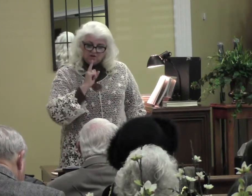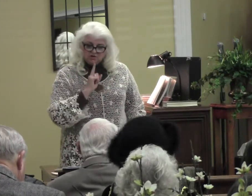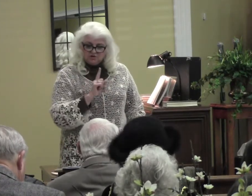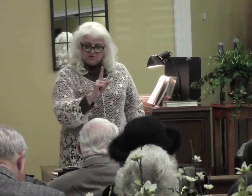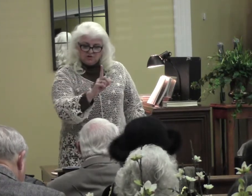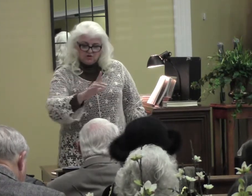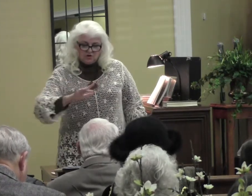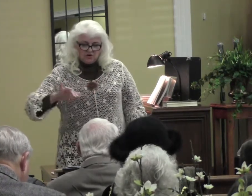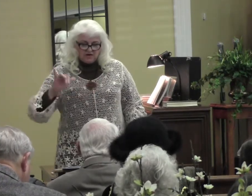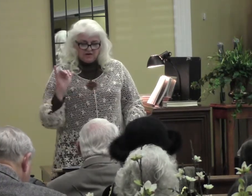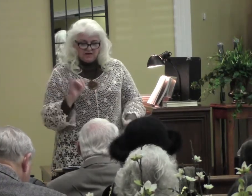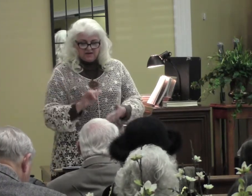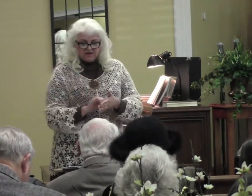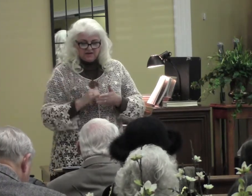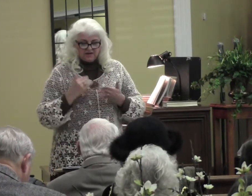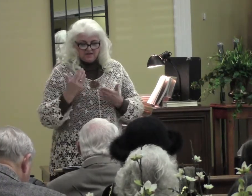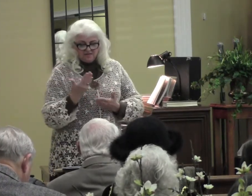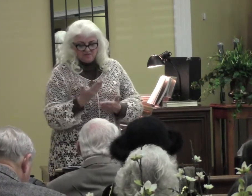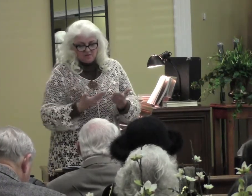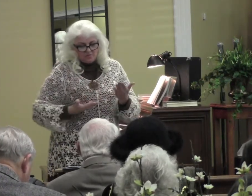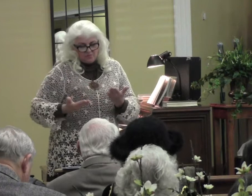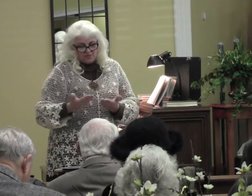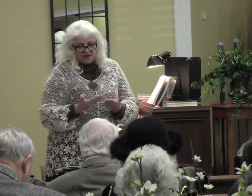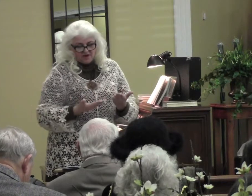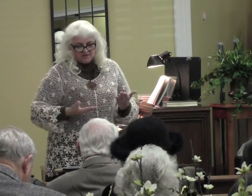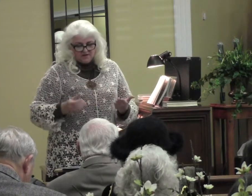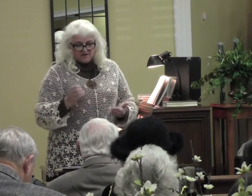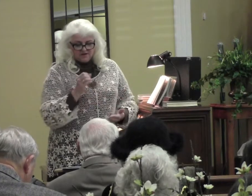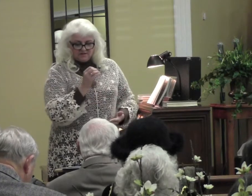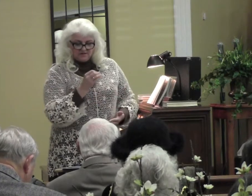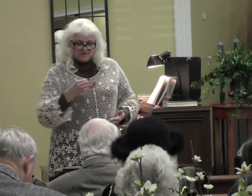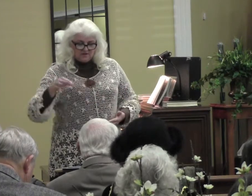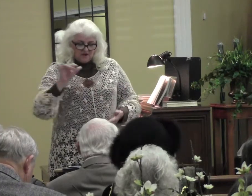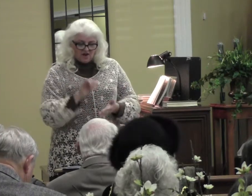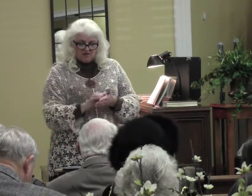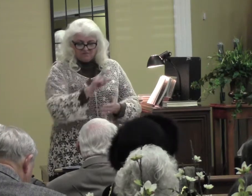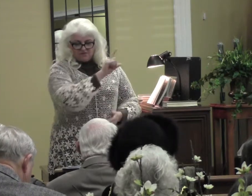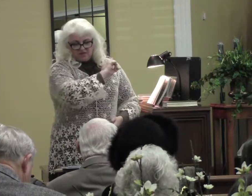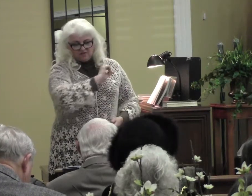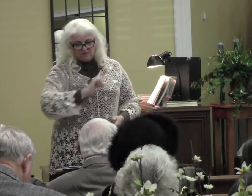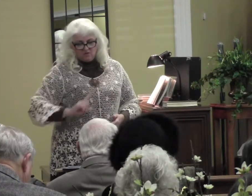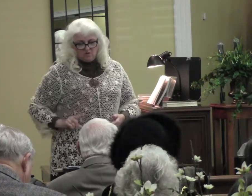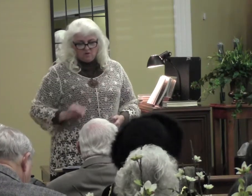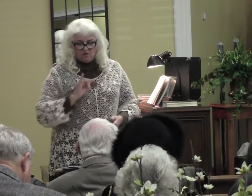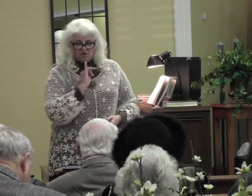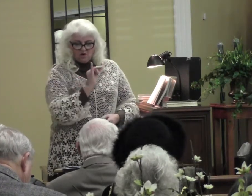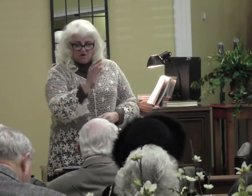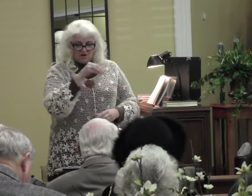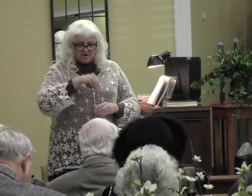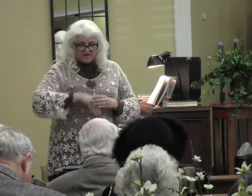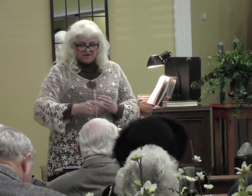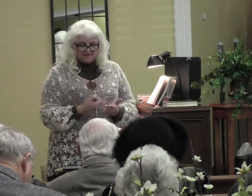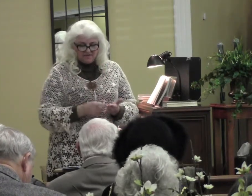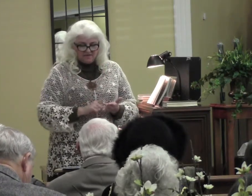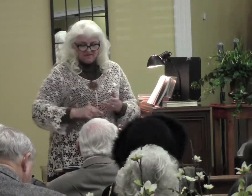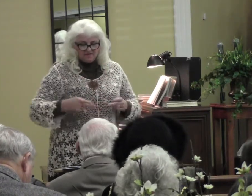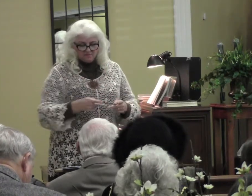Surely the presence of the Lord is in this